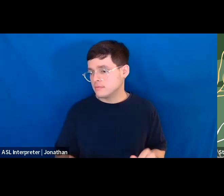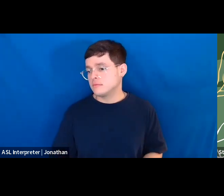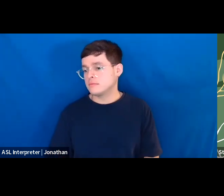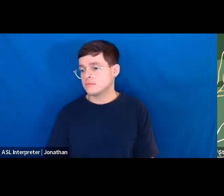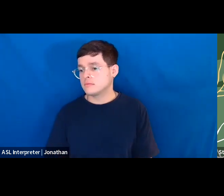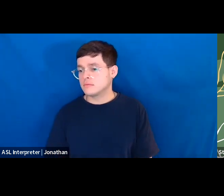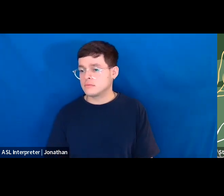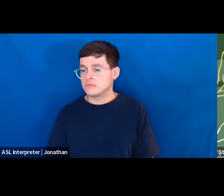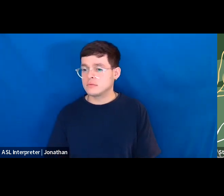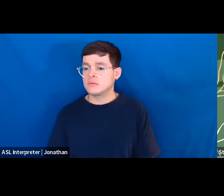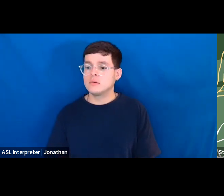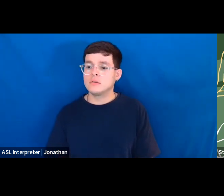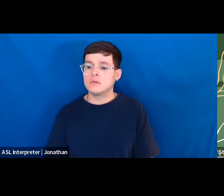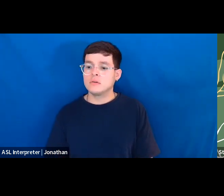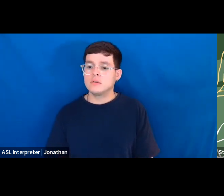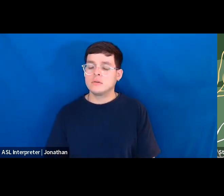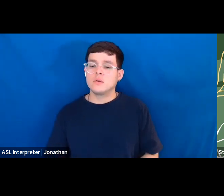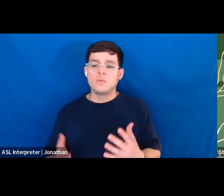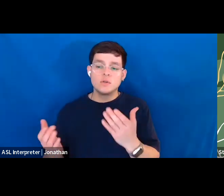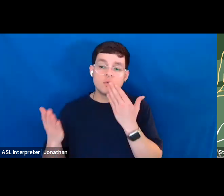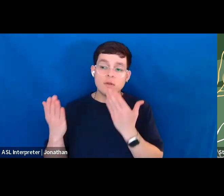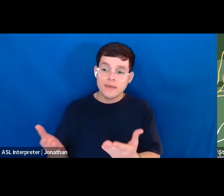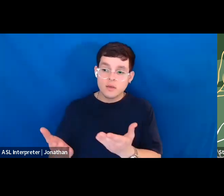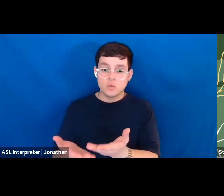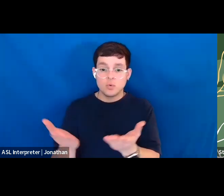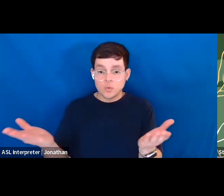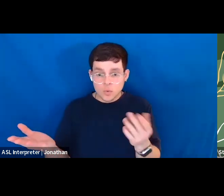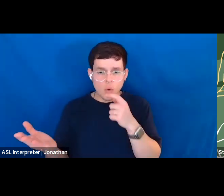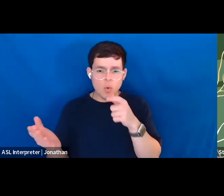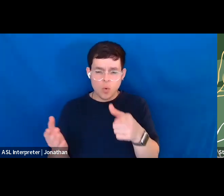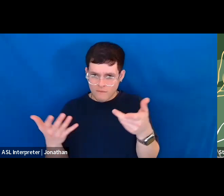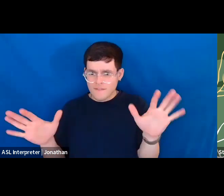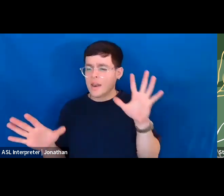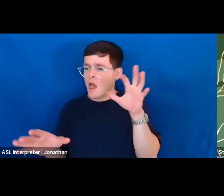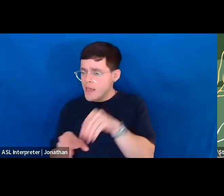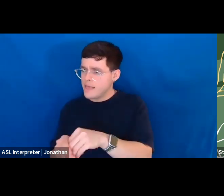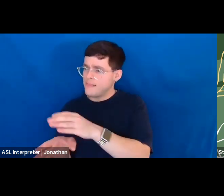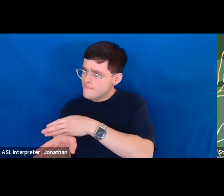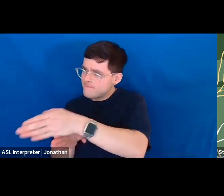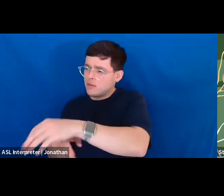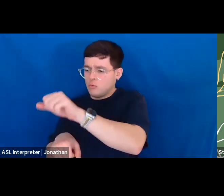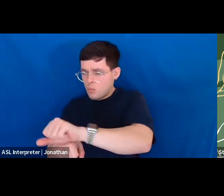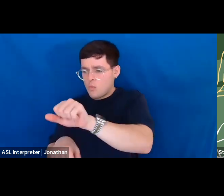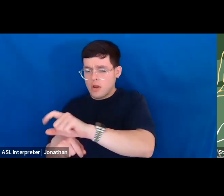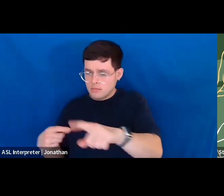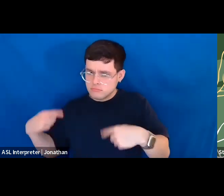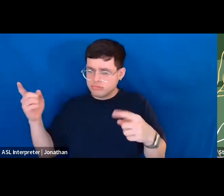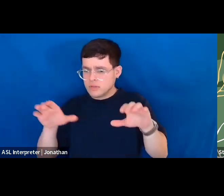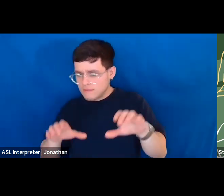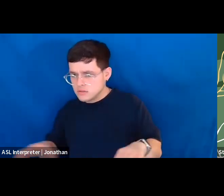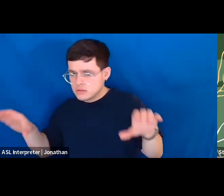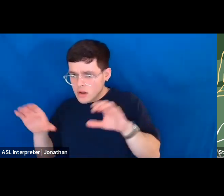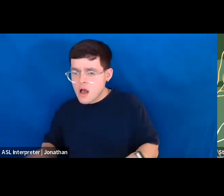But we also want to thank you who are in the field for the work that you have done, the work that